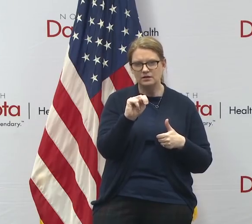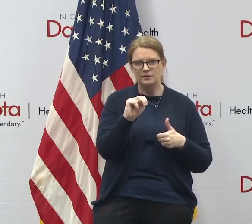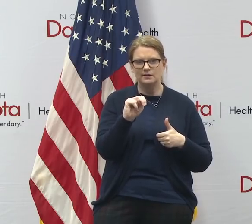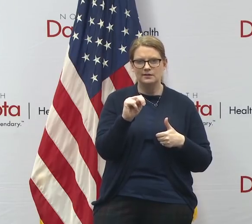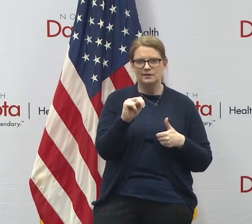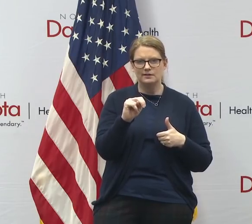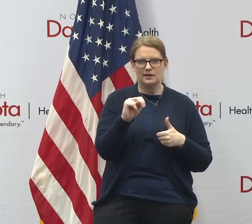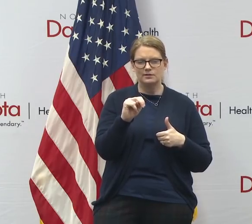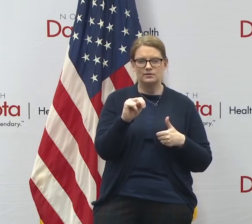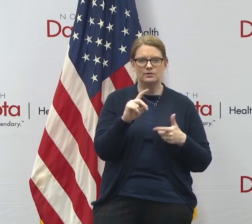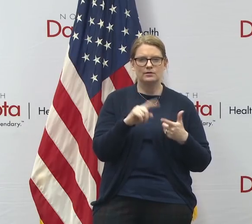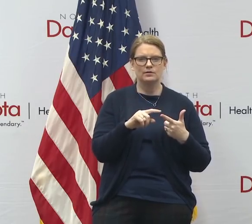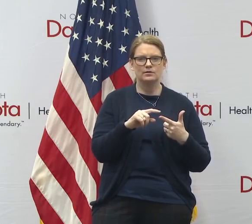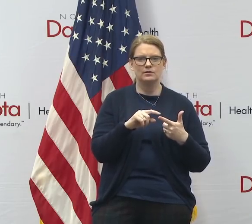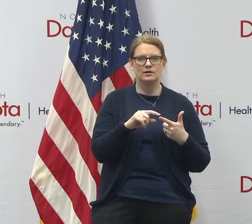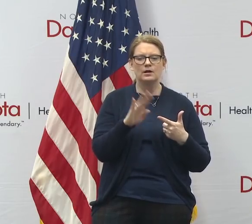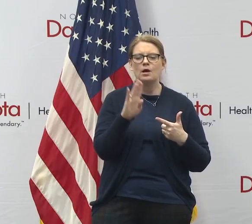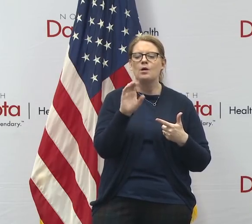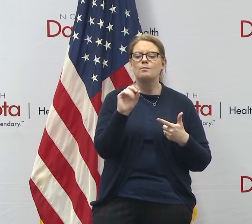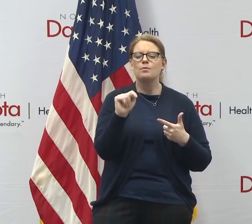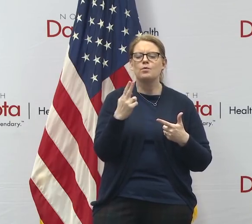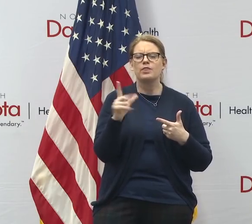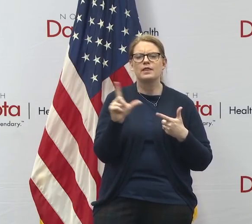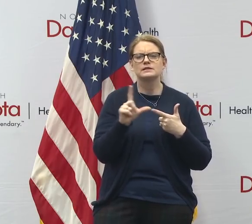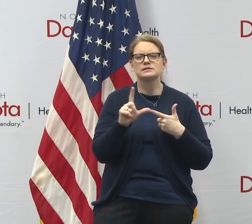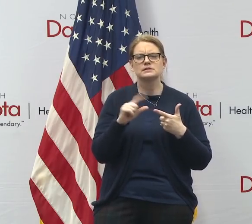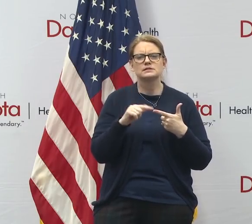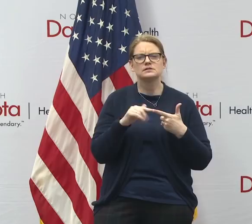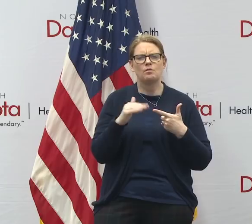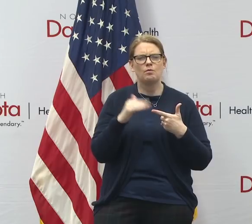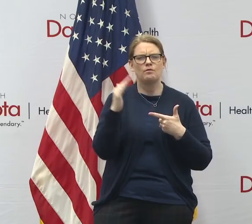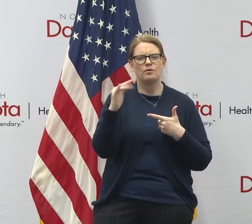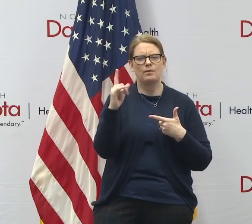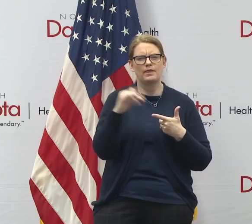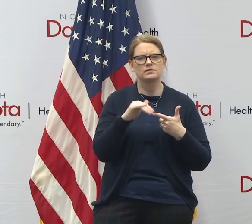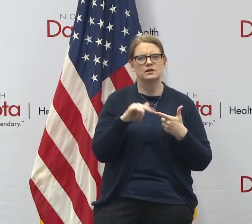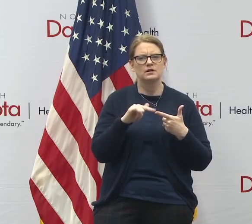called over 1,000 what are called booth licenses, where someone who's a